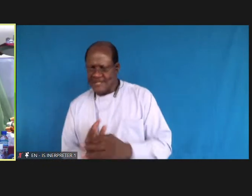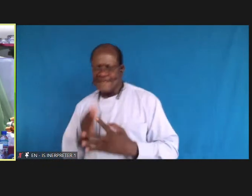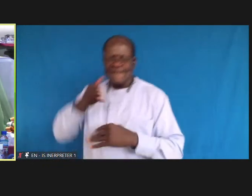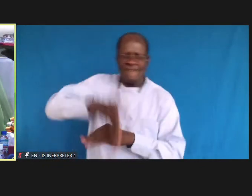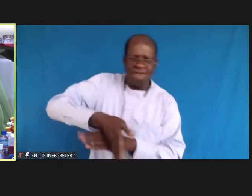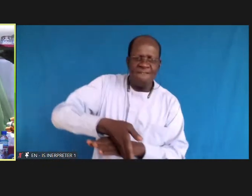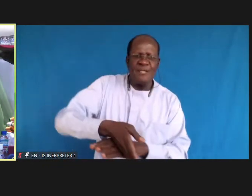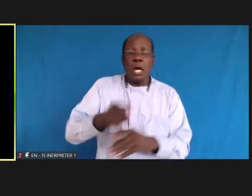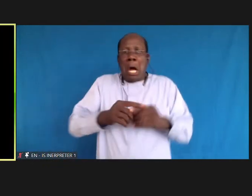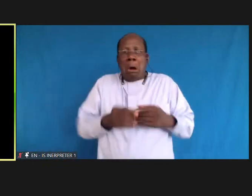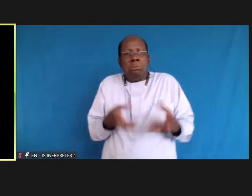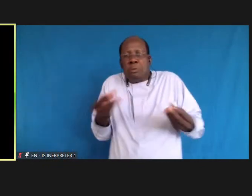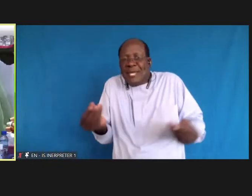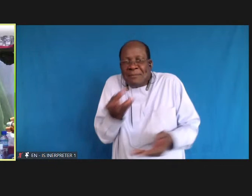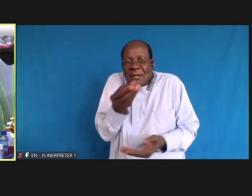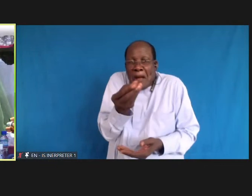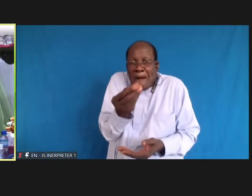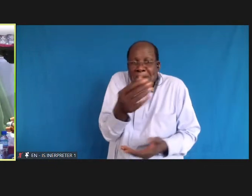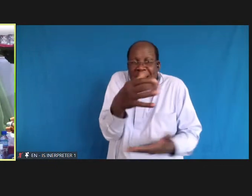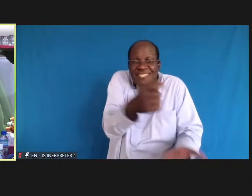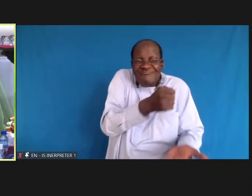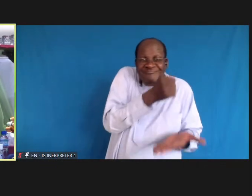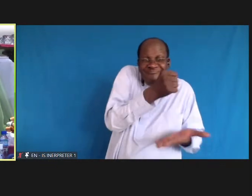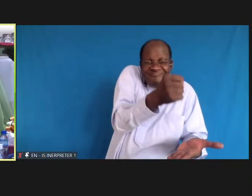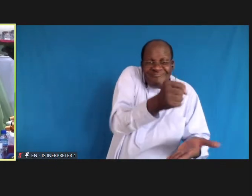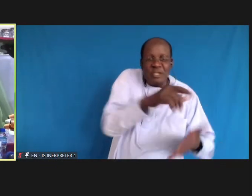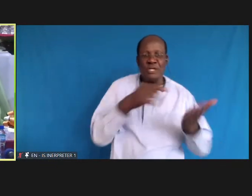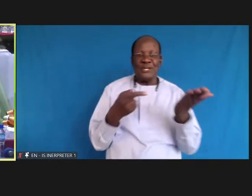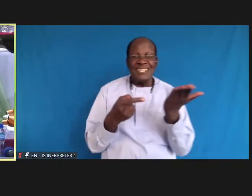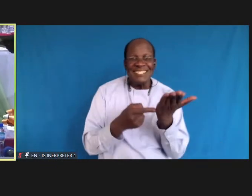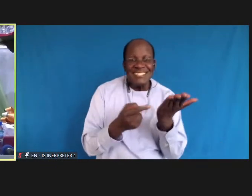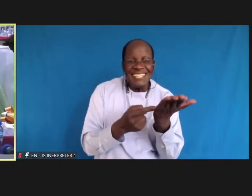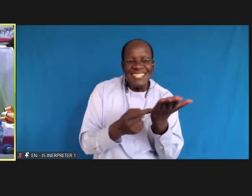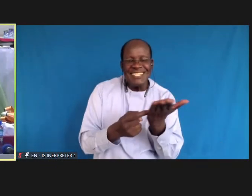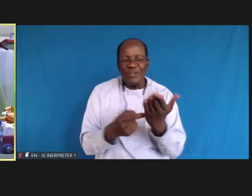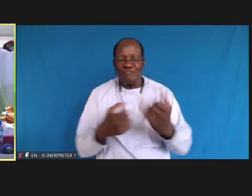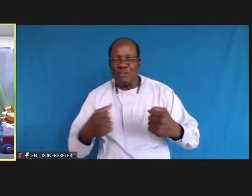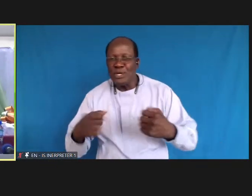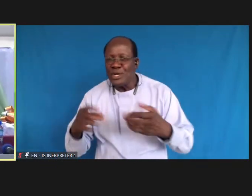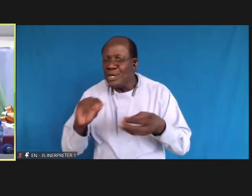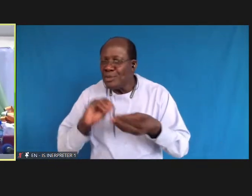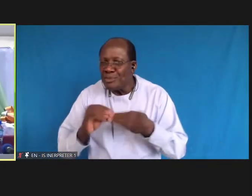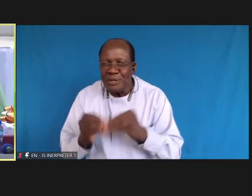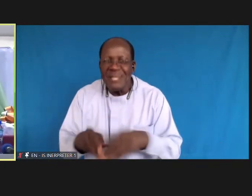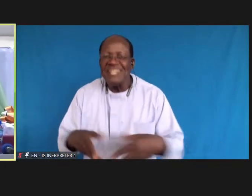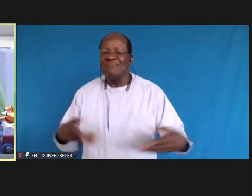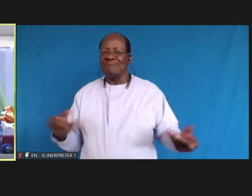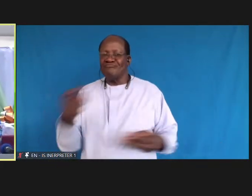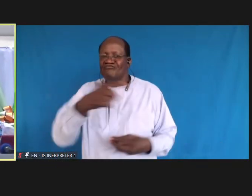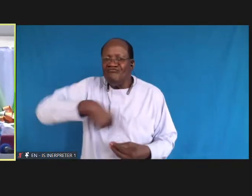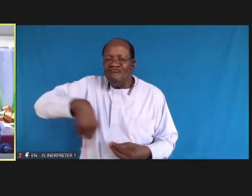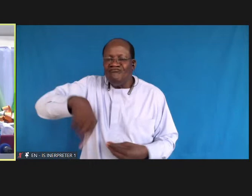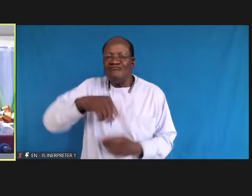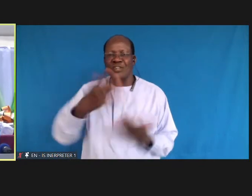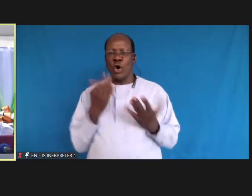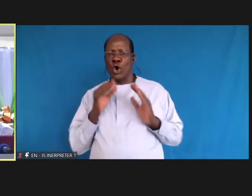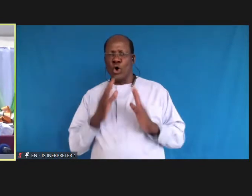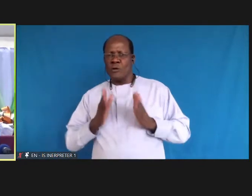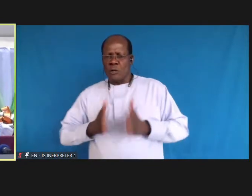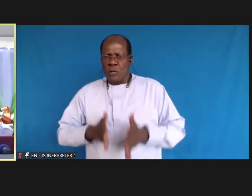financial challenges, whether they are technical challenges, to make sure we are on track on the implementation of the